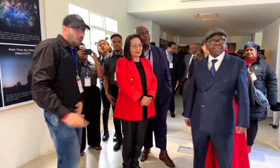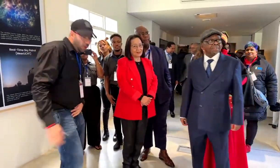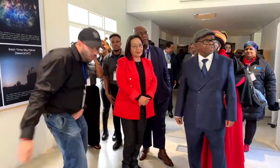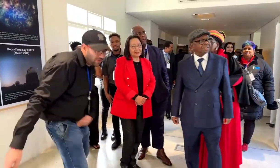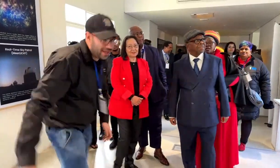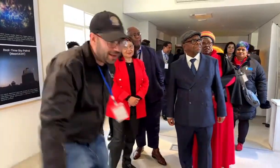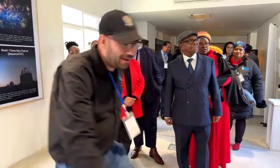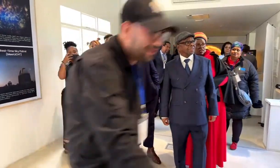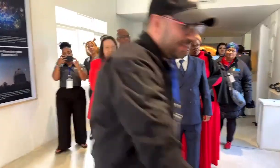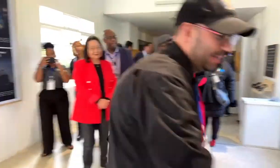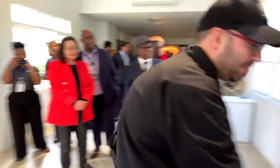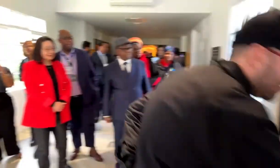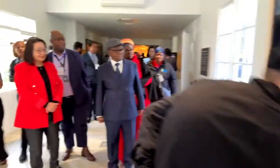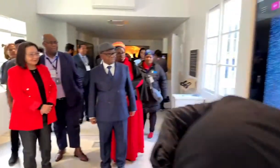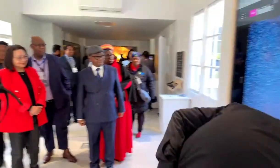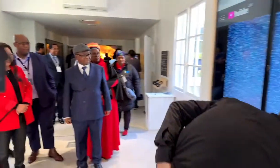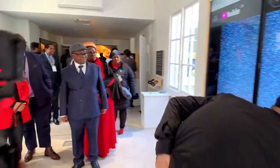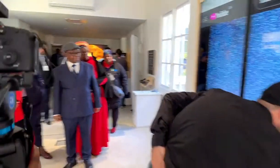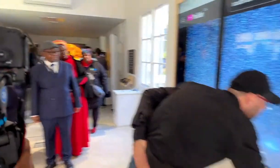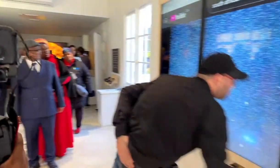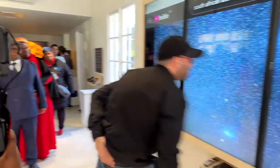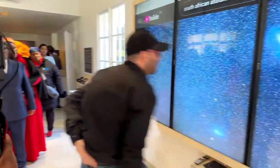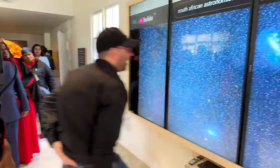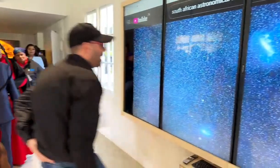our TV wall over here.